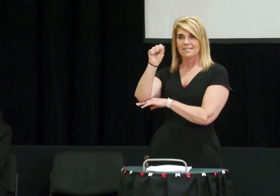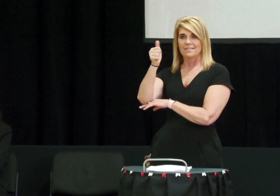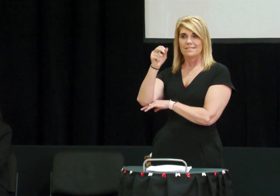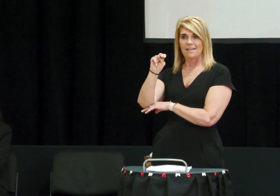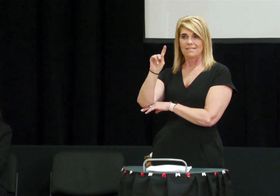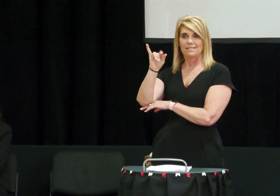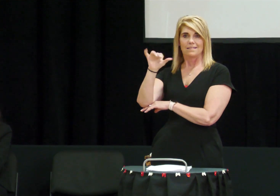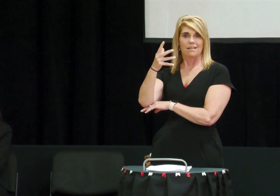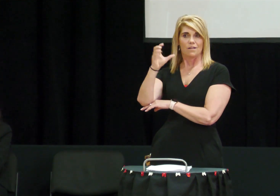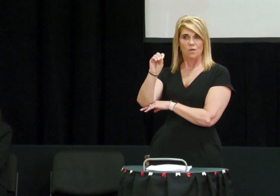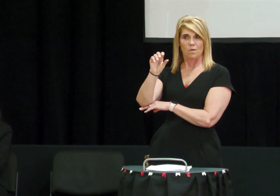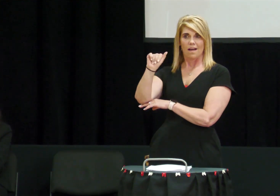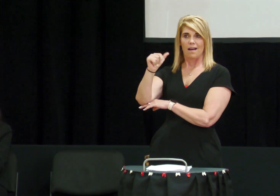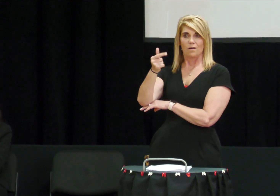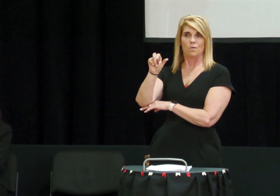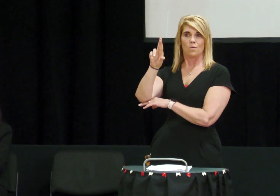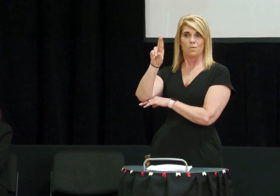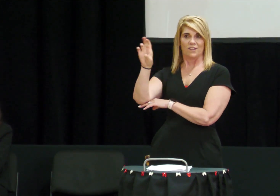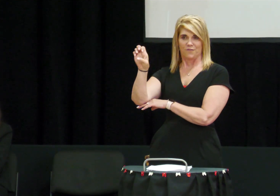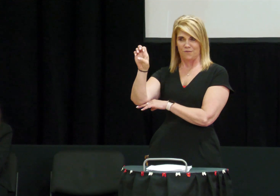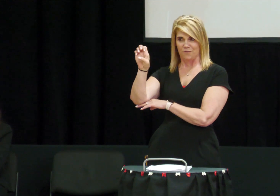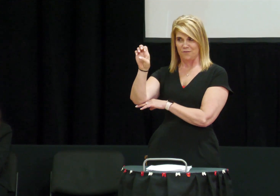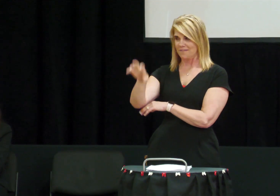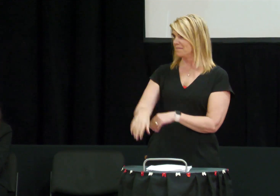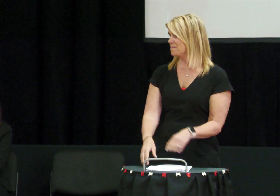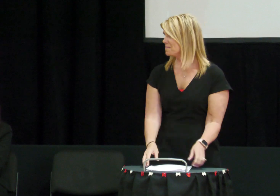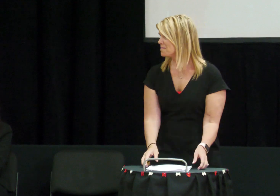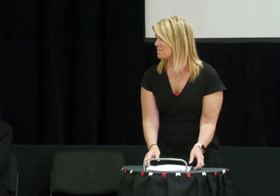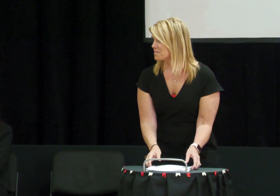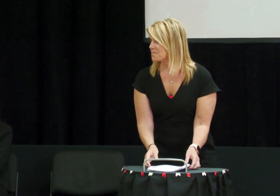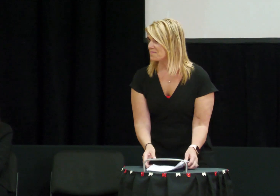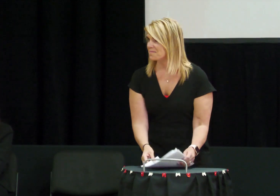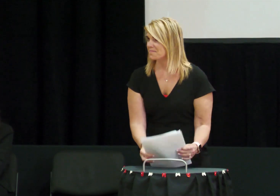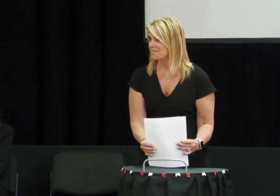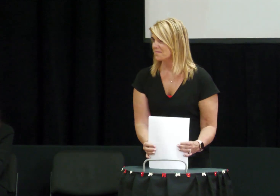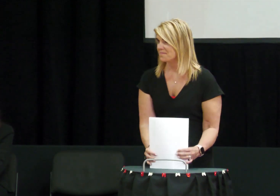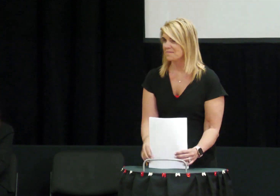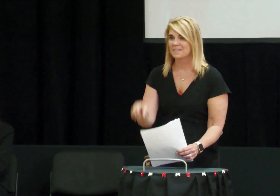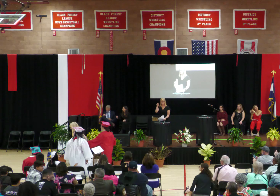And it will be signed by Santiago Aguirre.